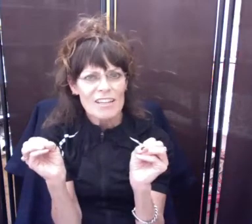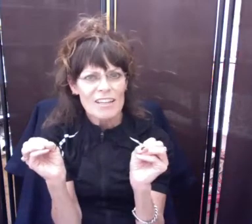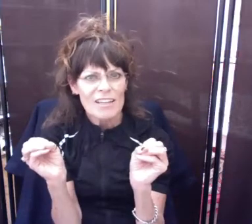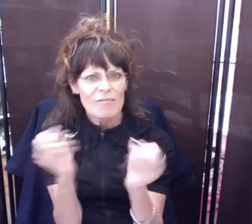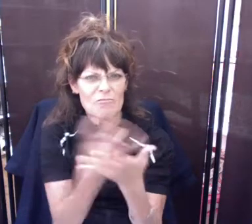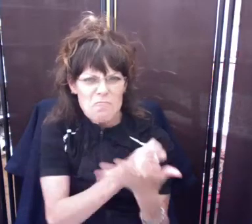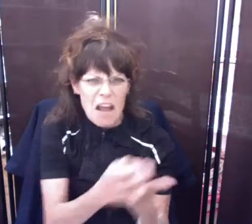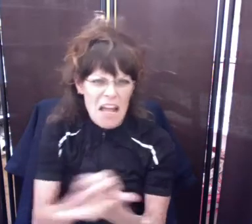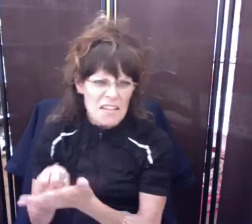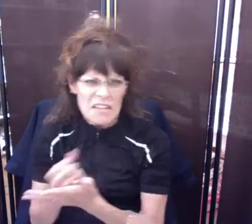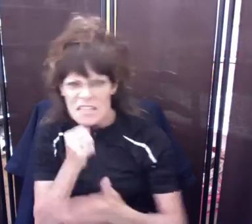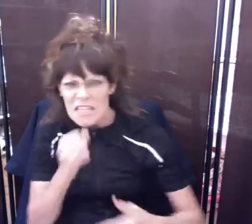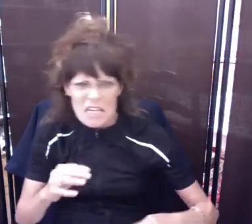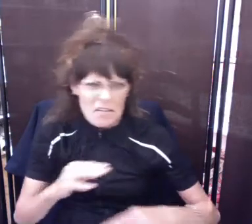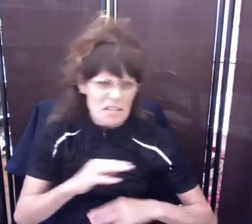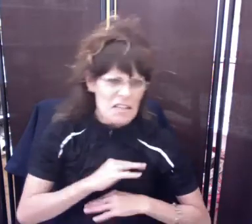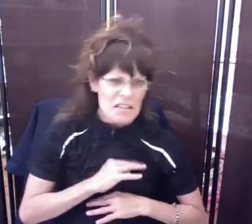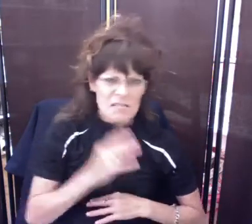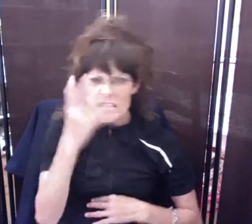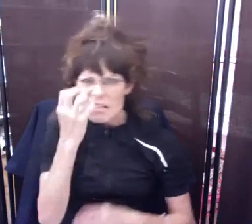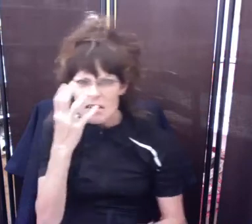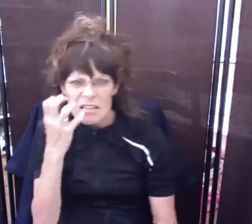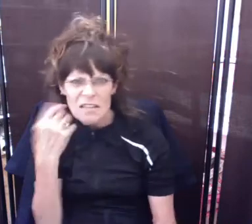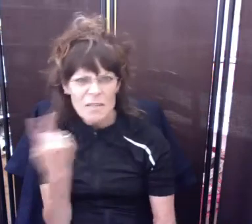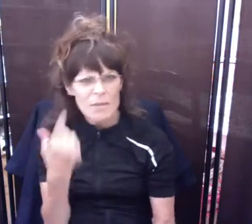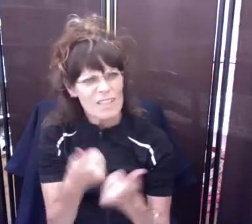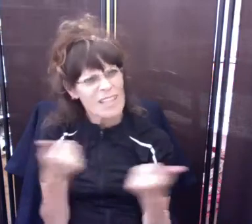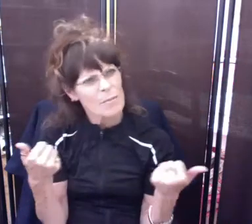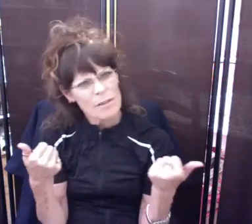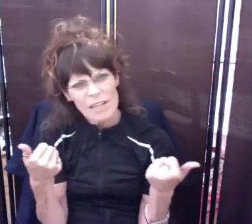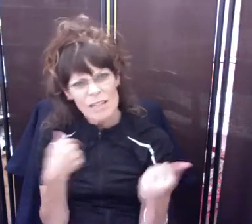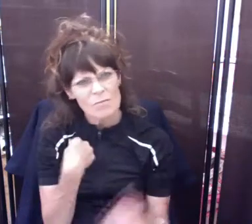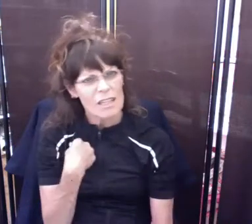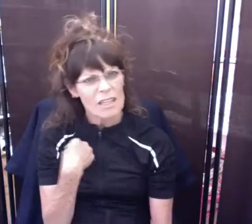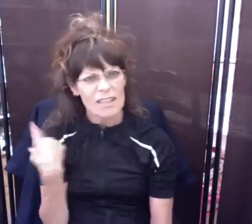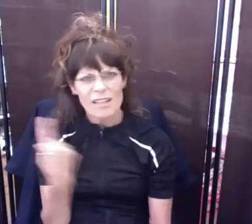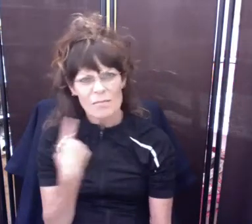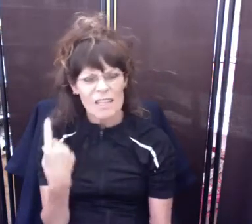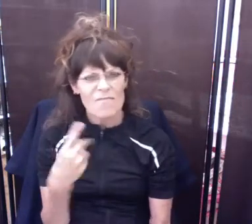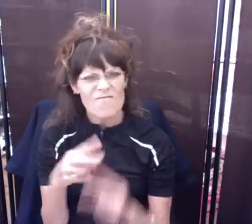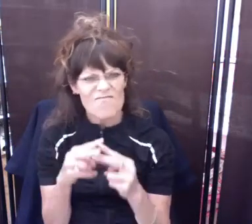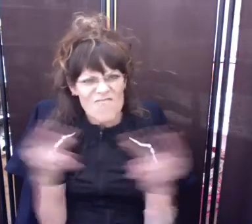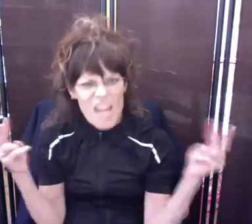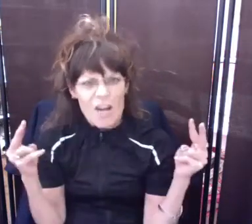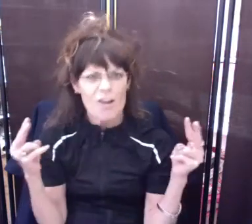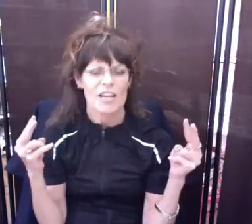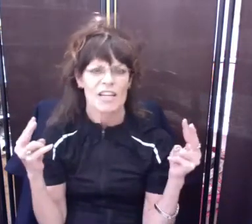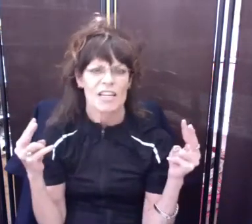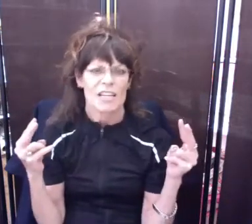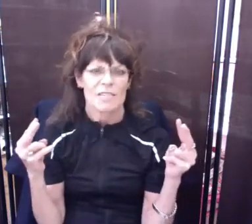irritable, discontented. There was something separating me from you. There was something that was making it very, very uncomfortable for me to